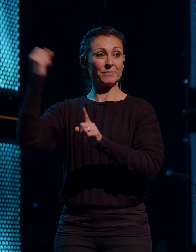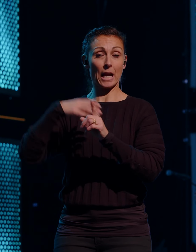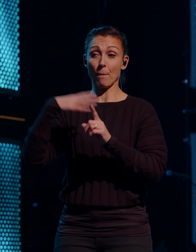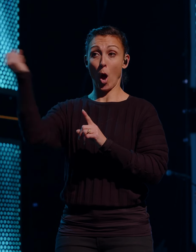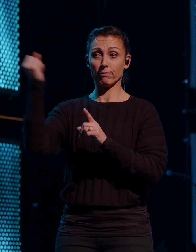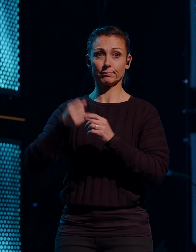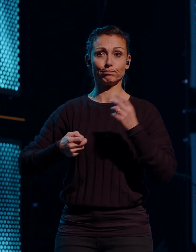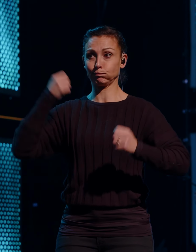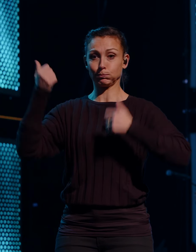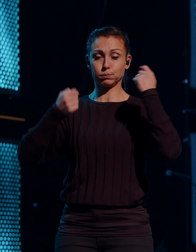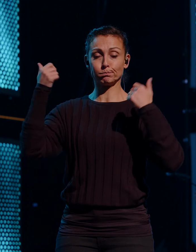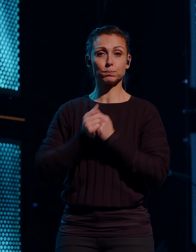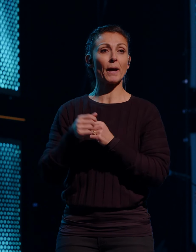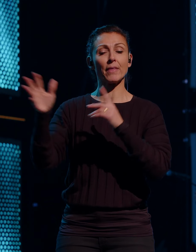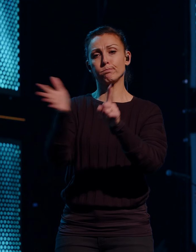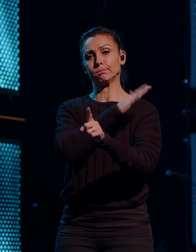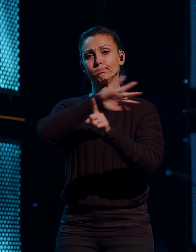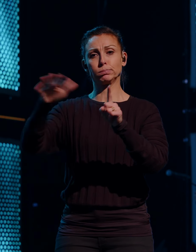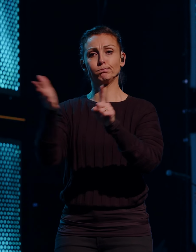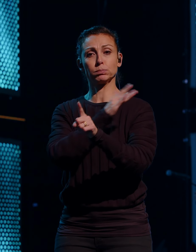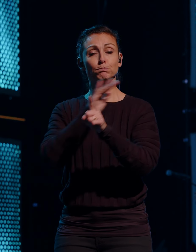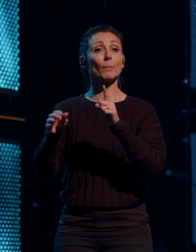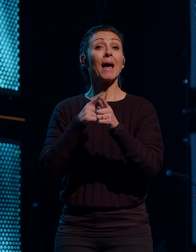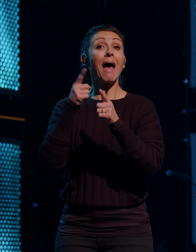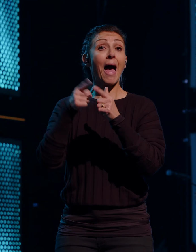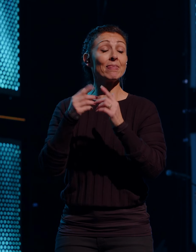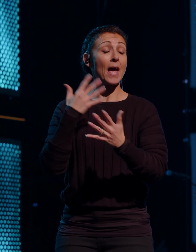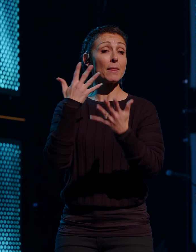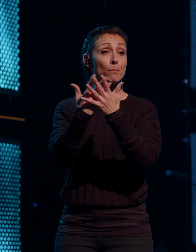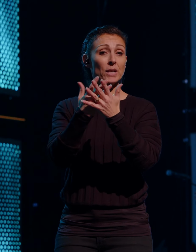they threw them into prison, ordering the jailer to keep